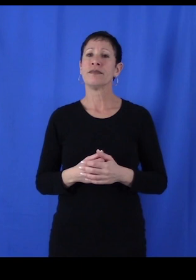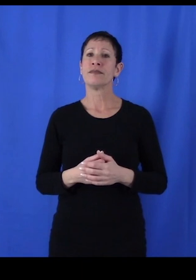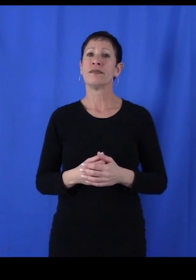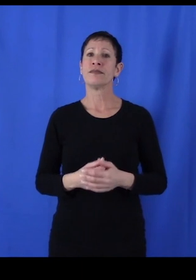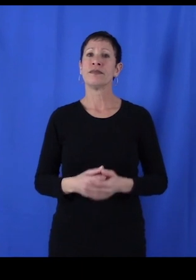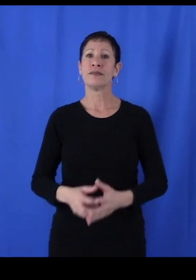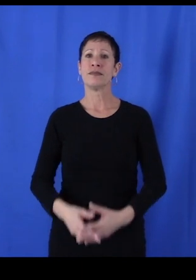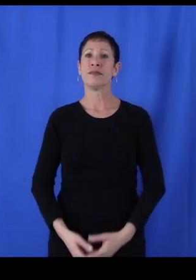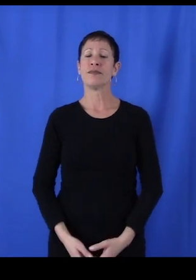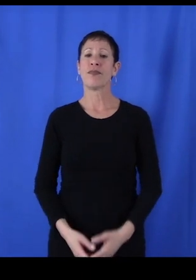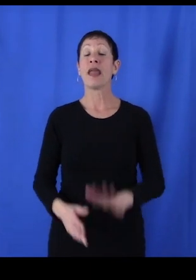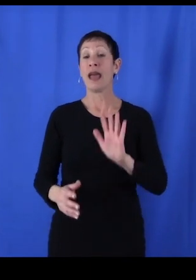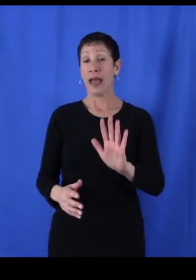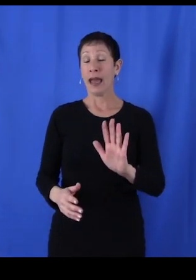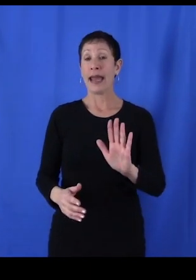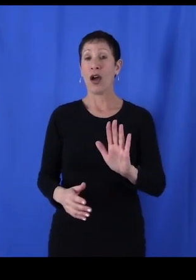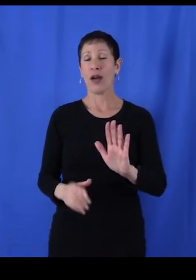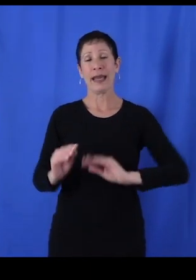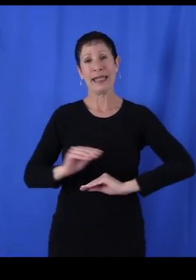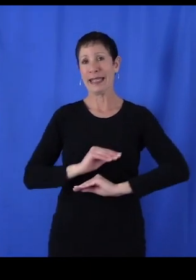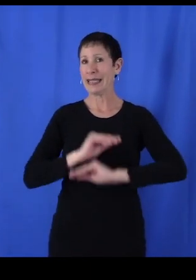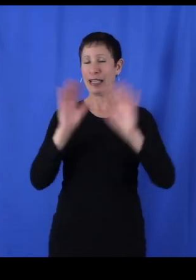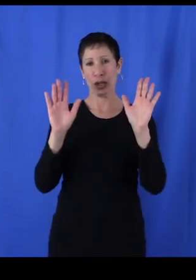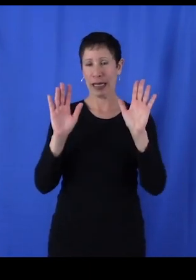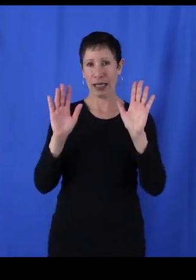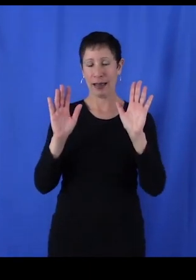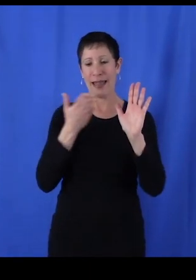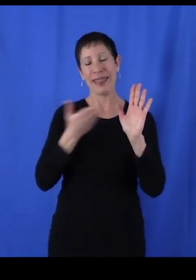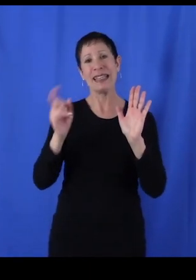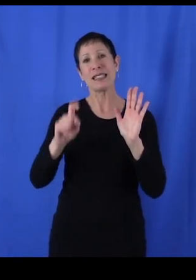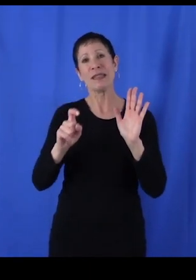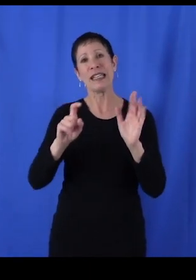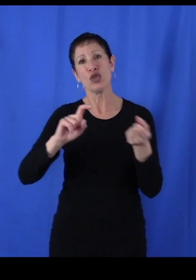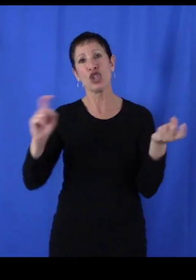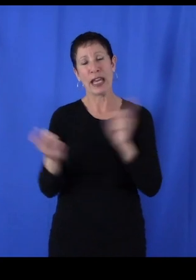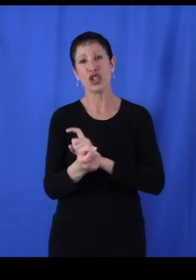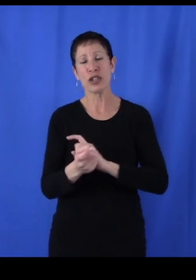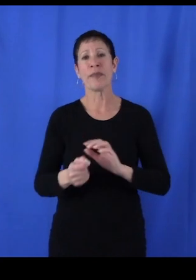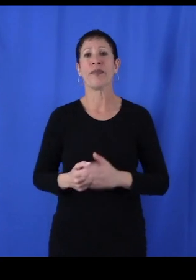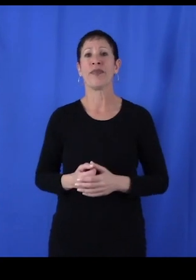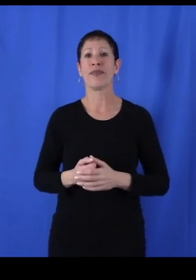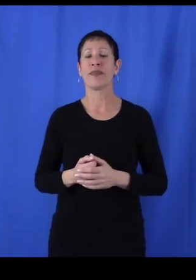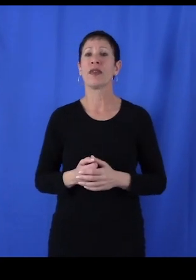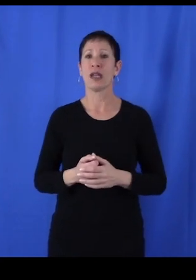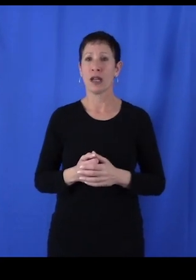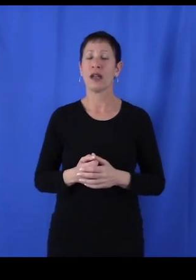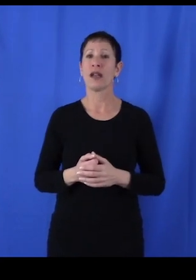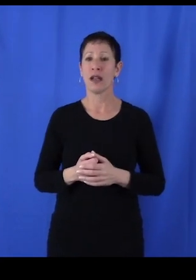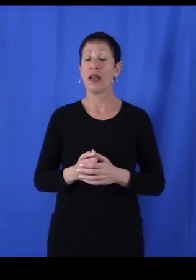Now, clearly, things need to change. And there are real problems with the advertising